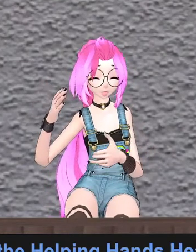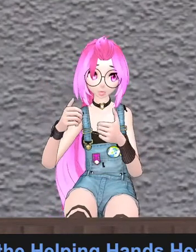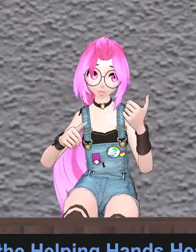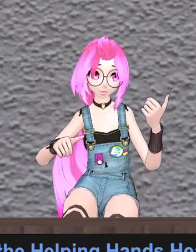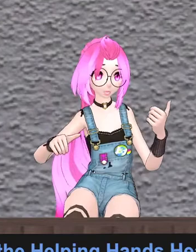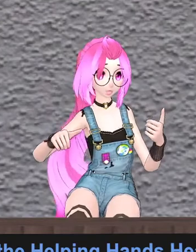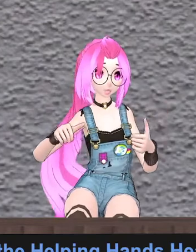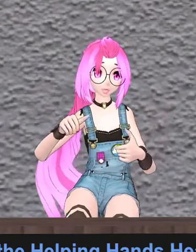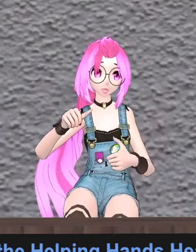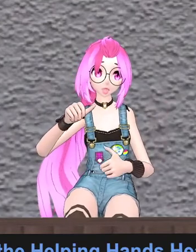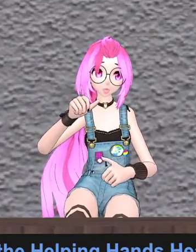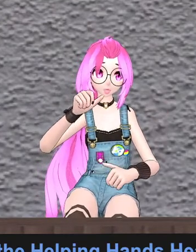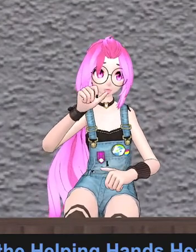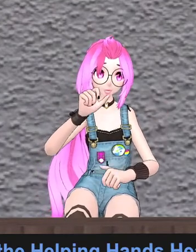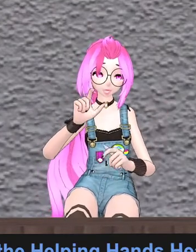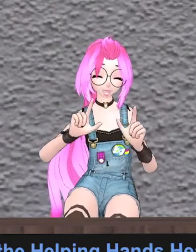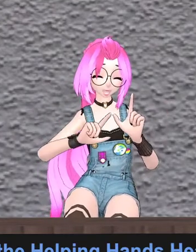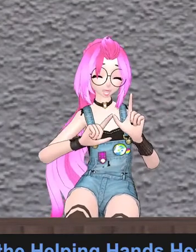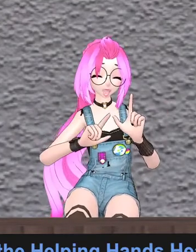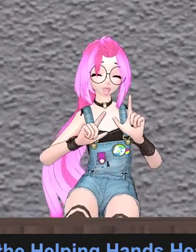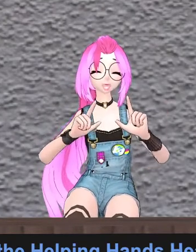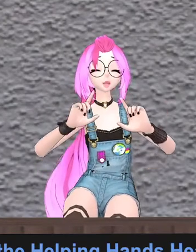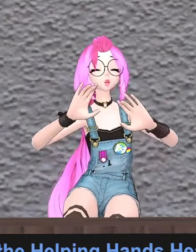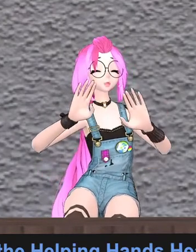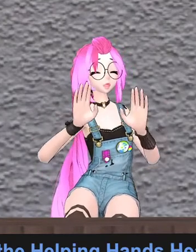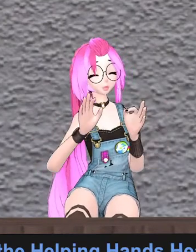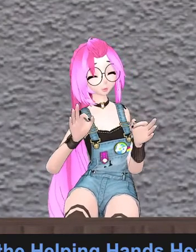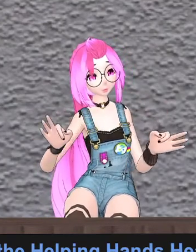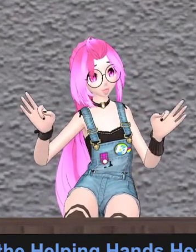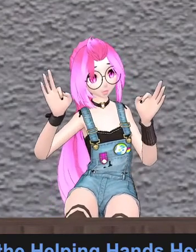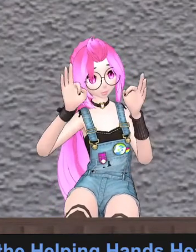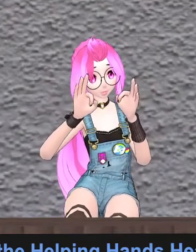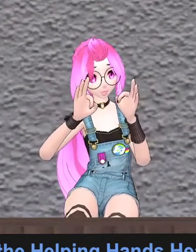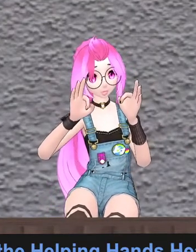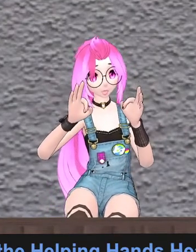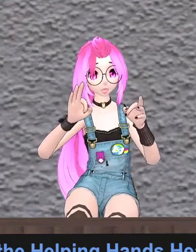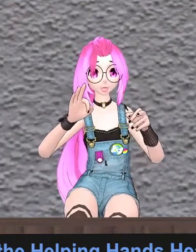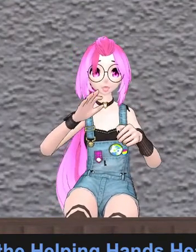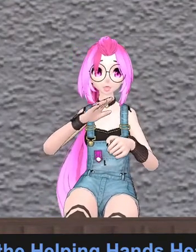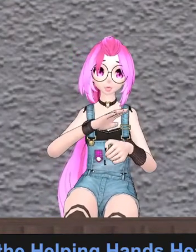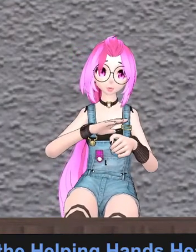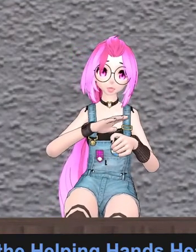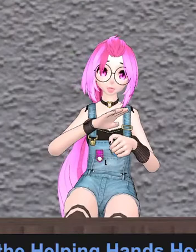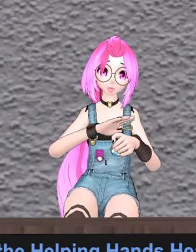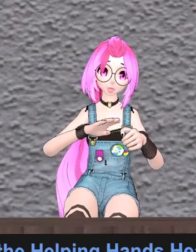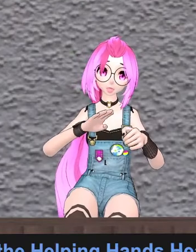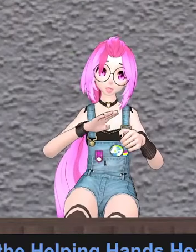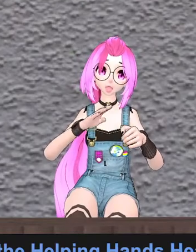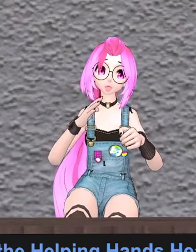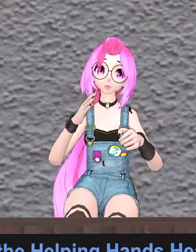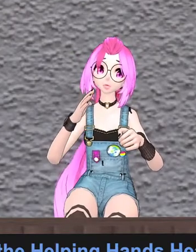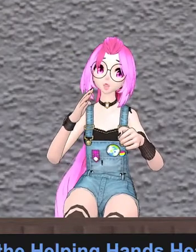Yeah, most of them are just initialized. Oh, but it's also really important to know that there might be regional signs.